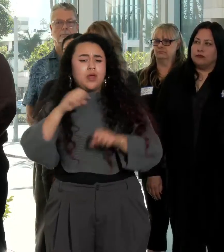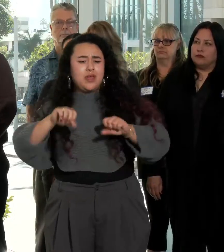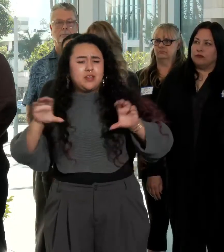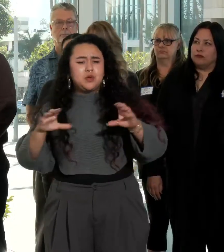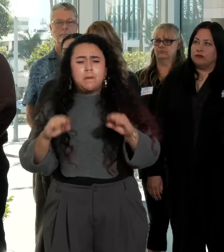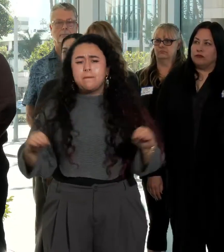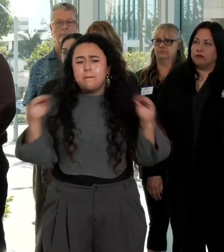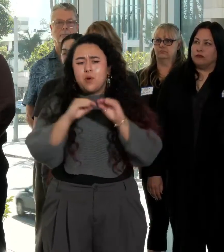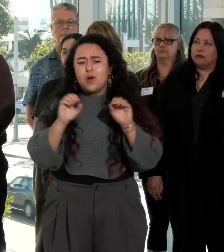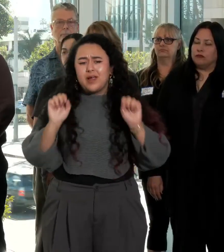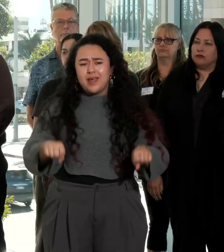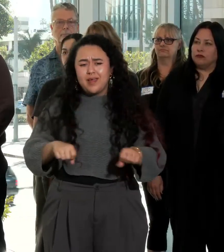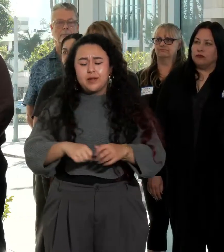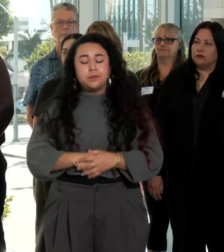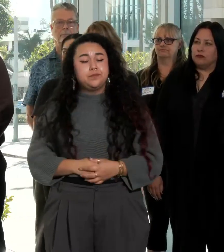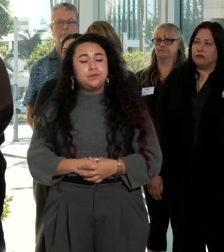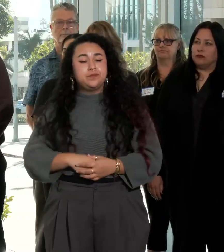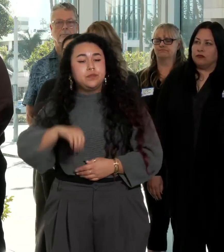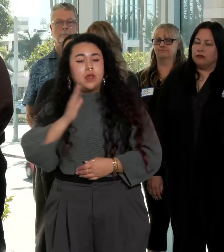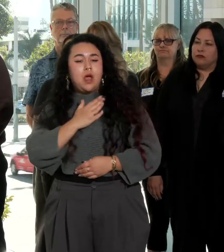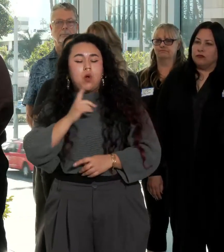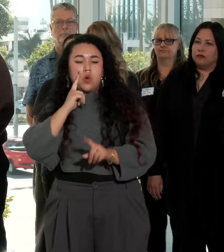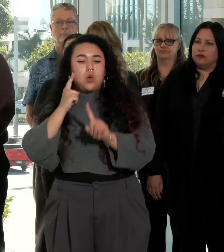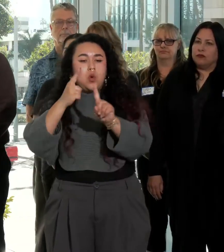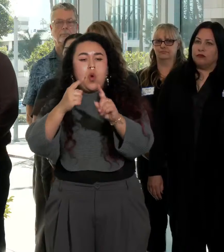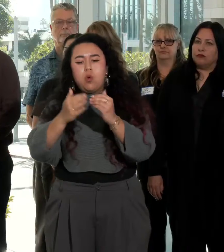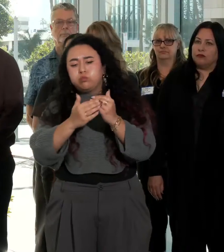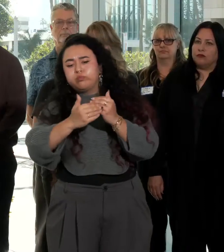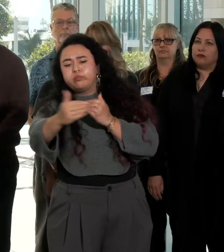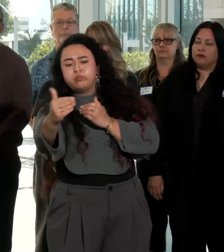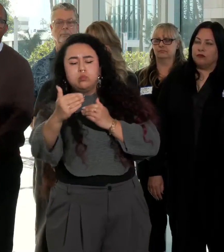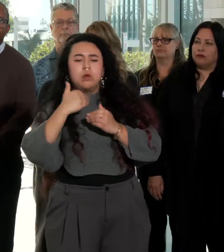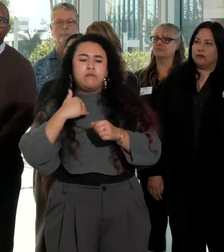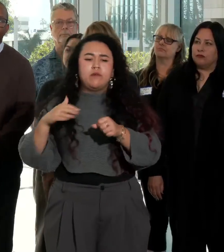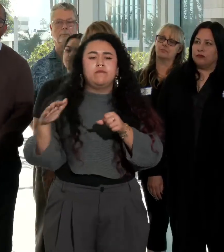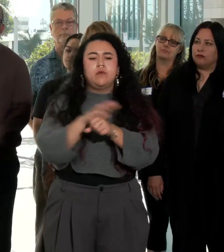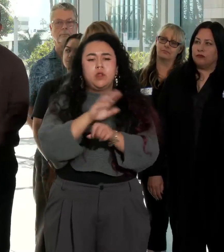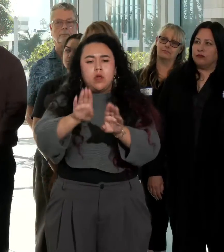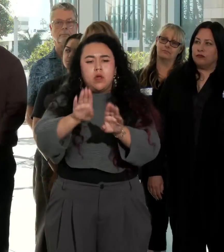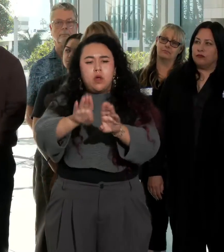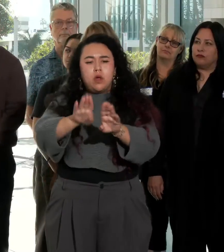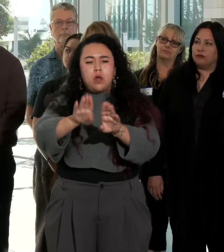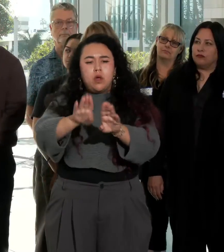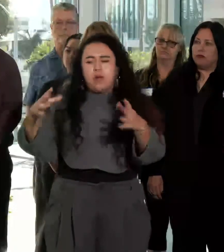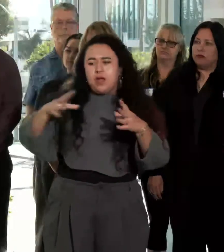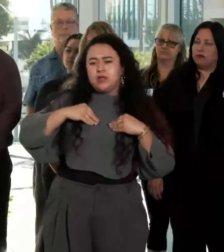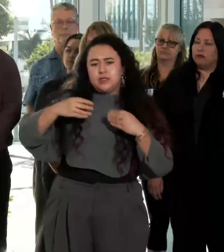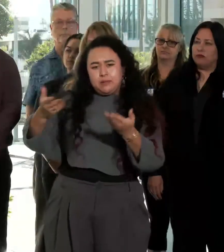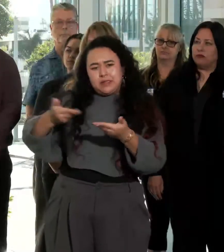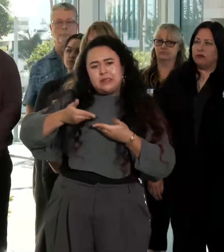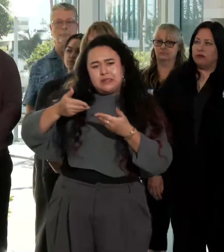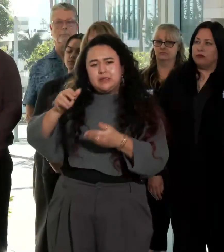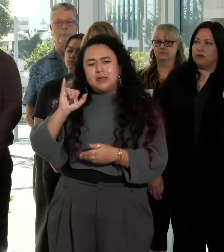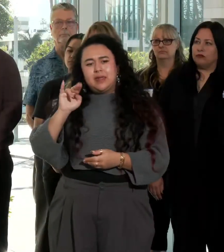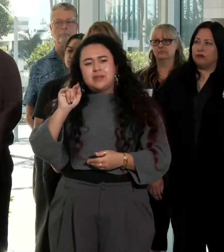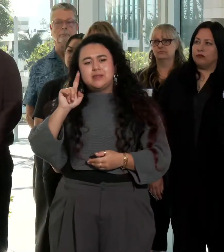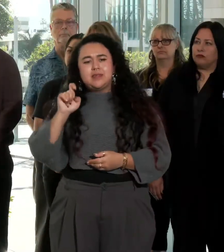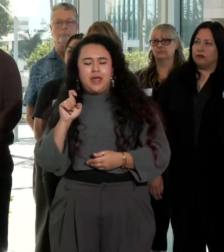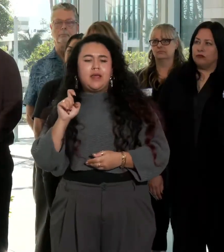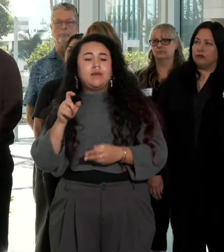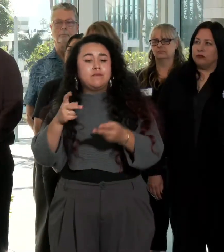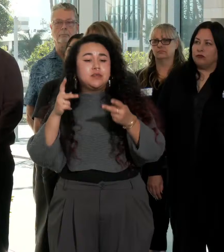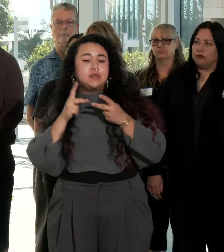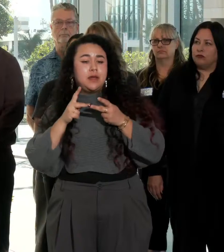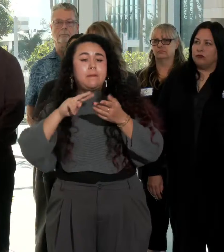more. It is our long-term goal to have a fully open intake facility. And that